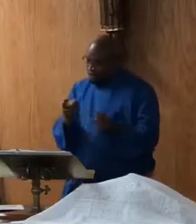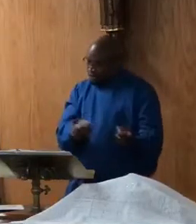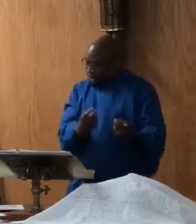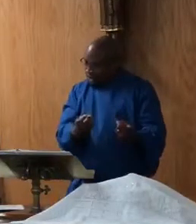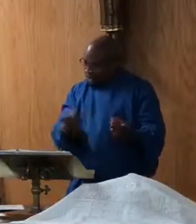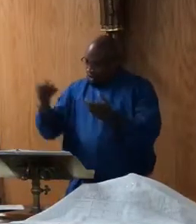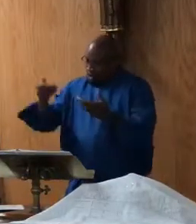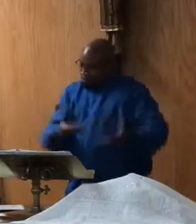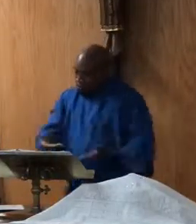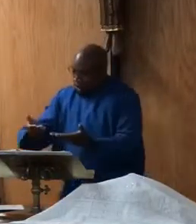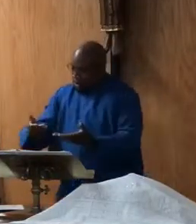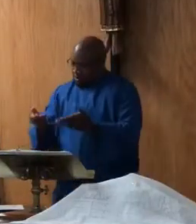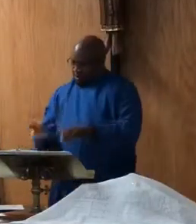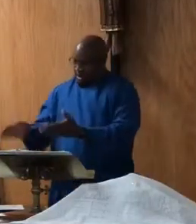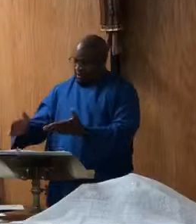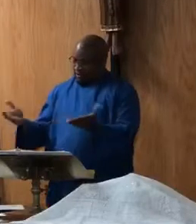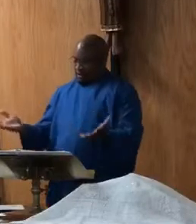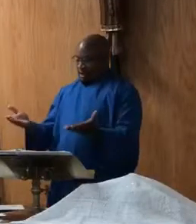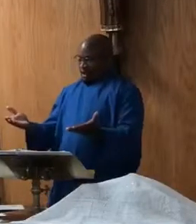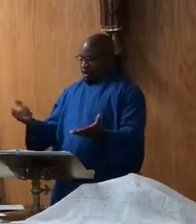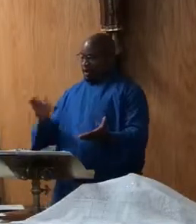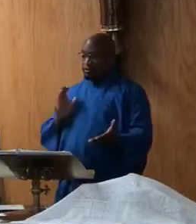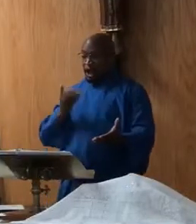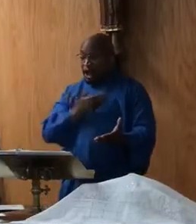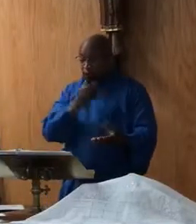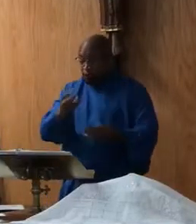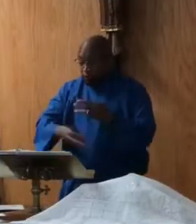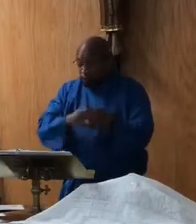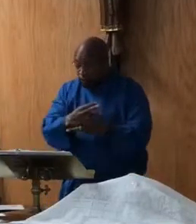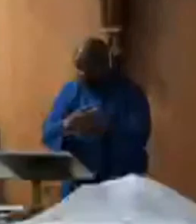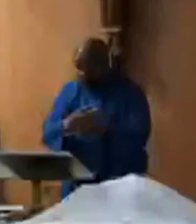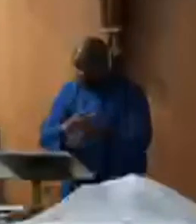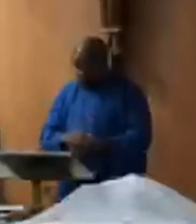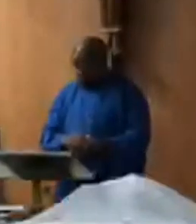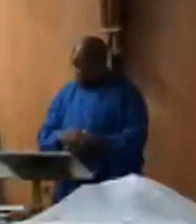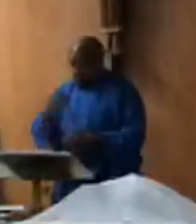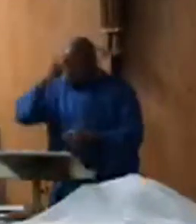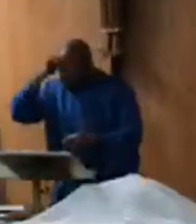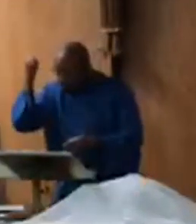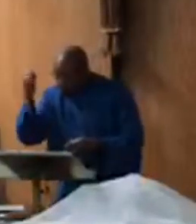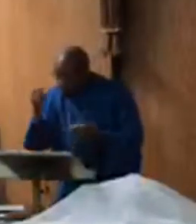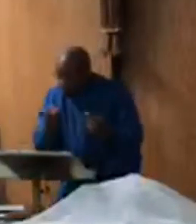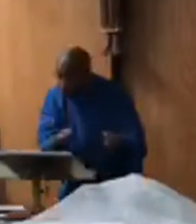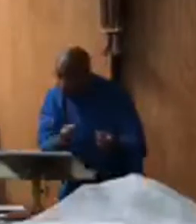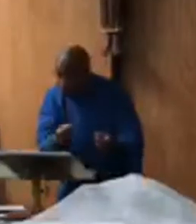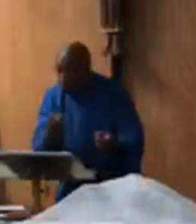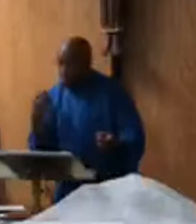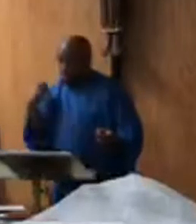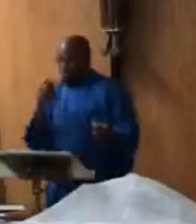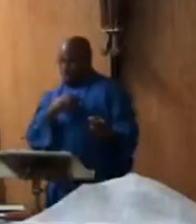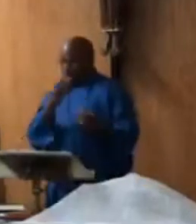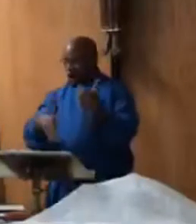because sin brought death here to our world. Because of